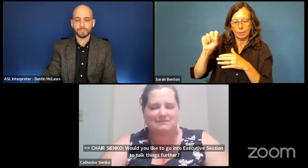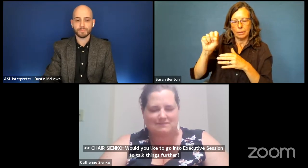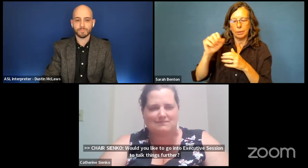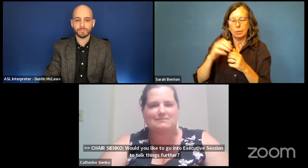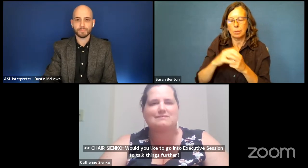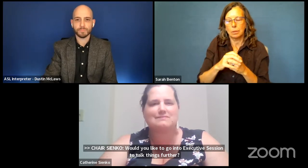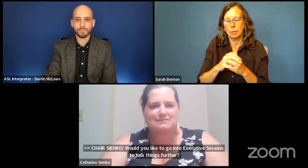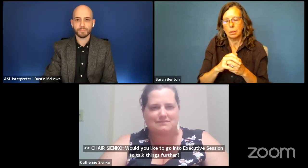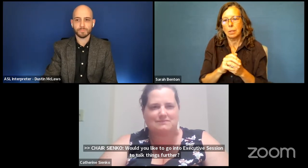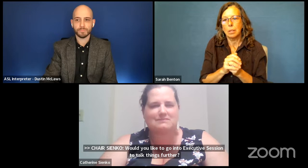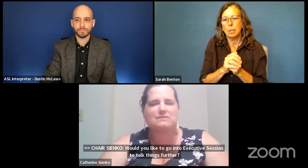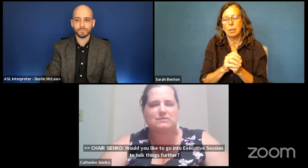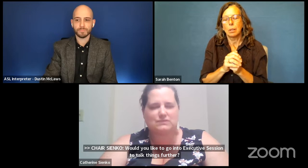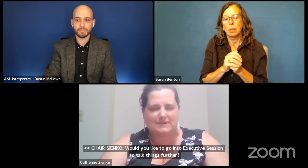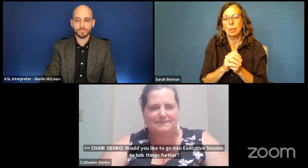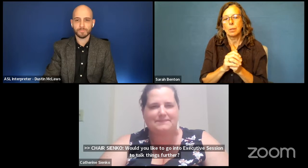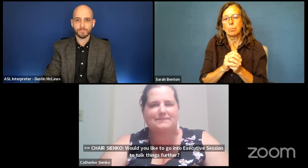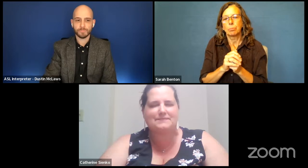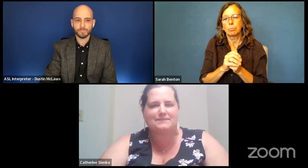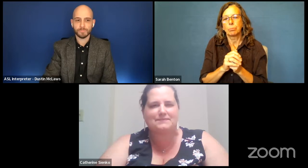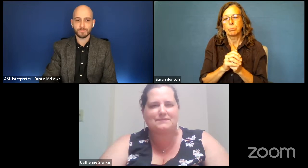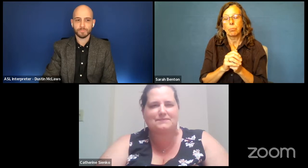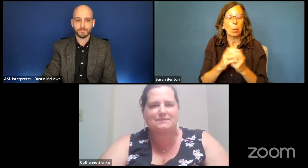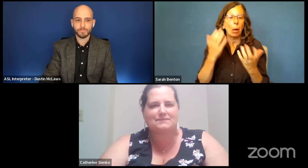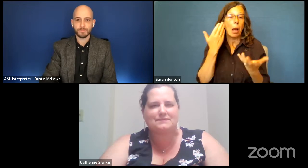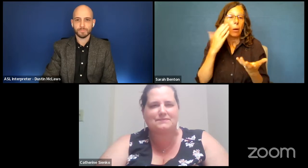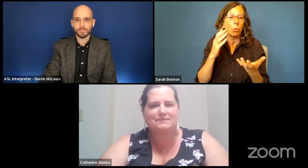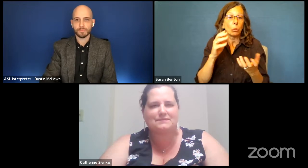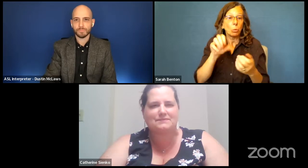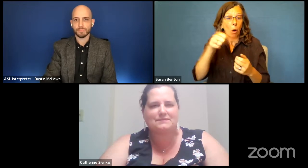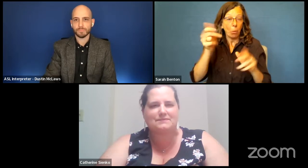We can use the guidelines that we do have in place as well.